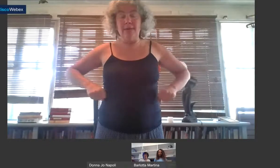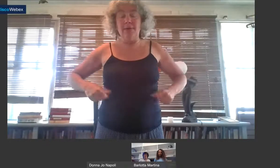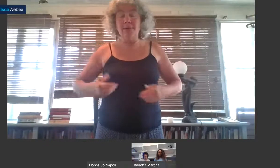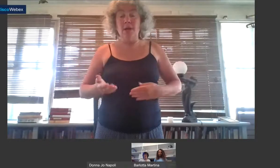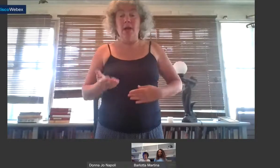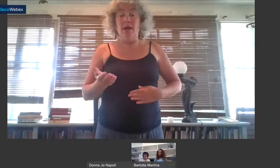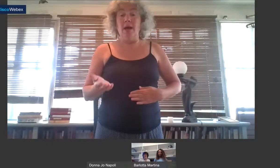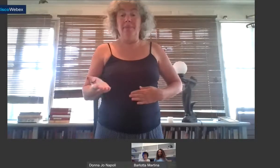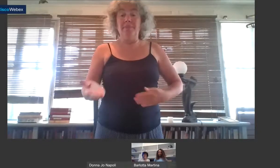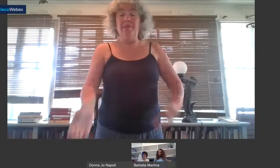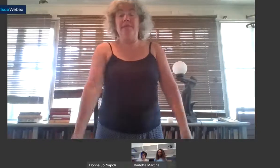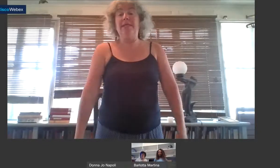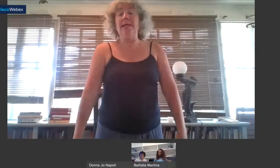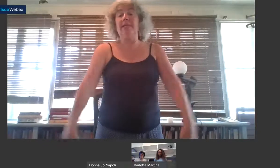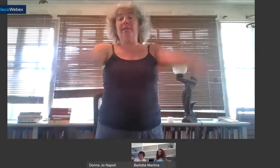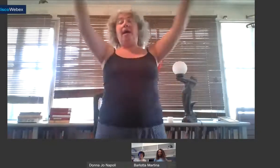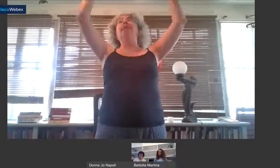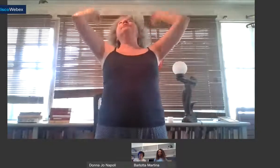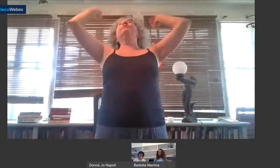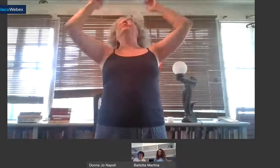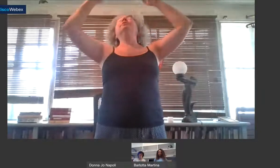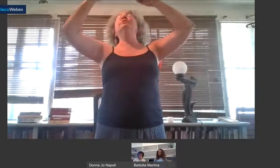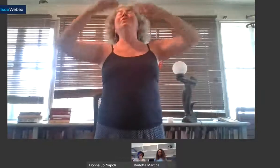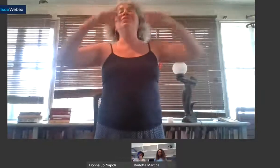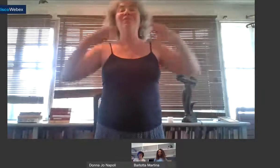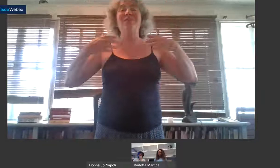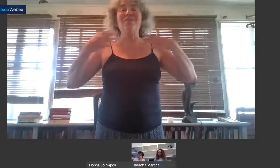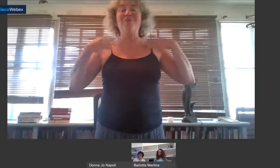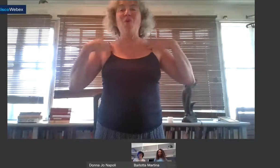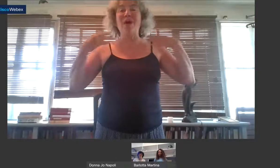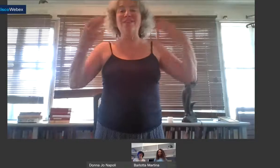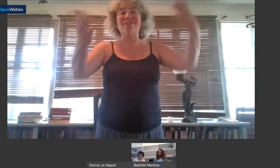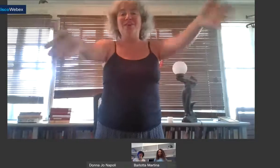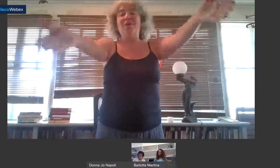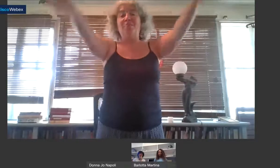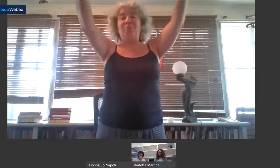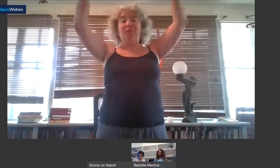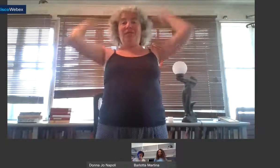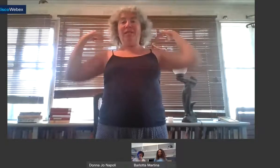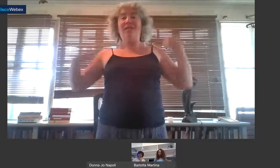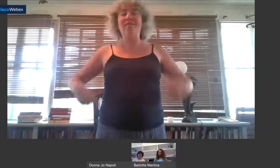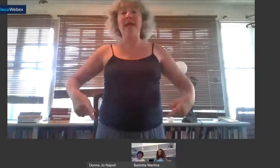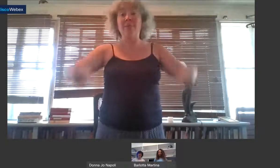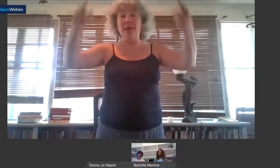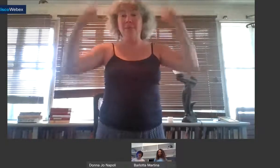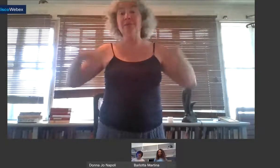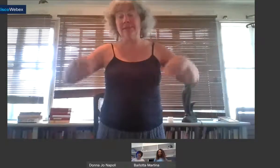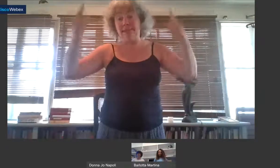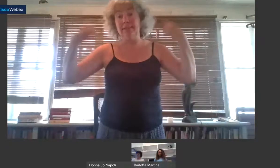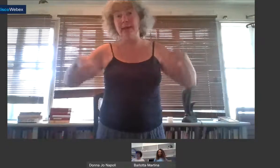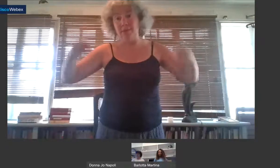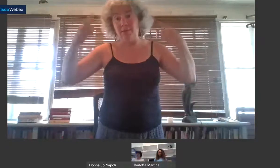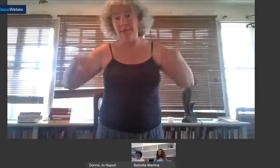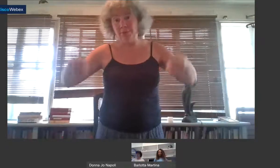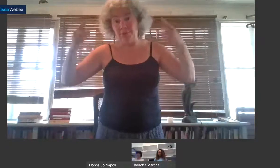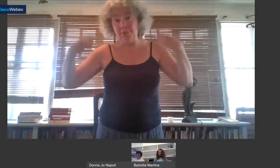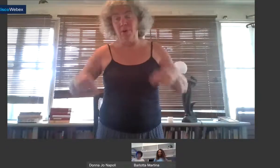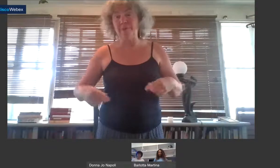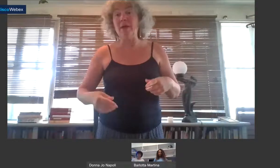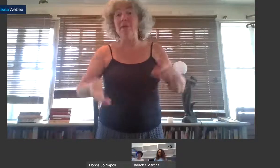here, if we get a lot of force pushing us that way, we're still not going to roll around it,